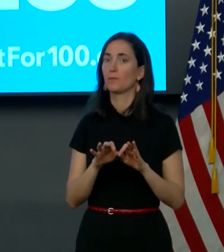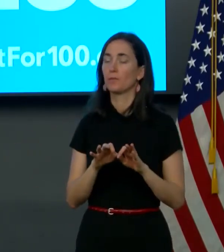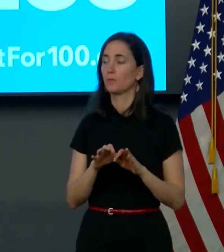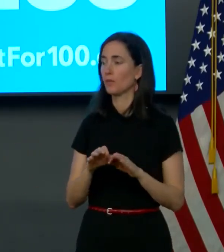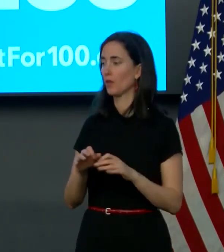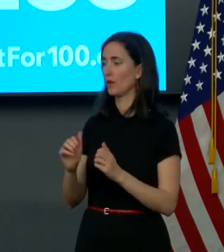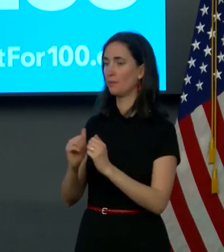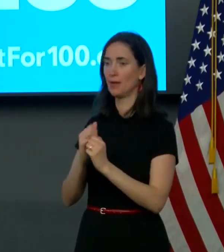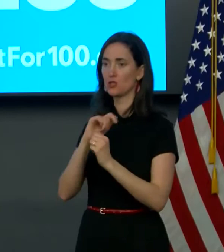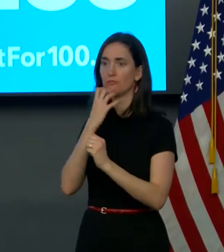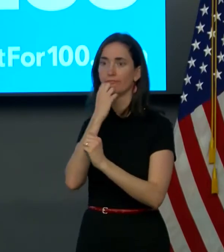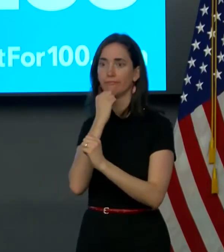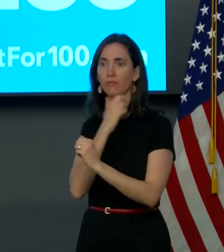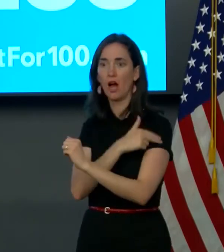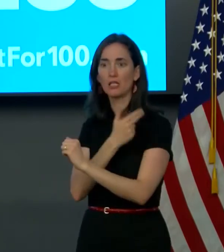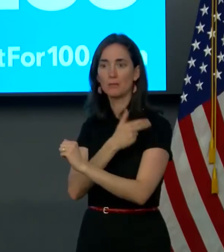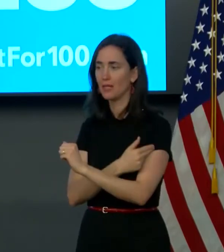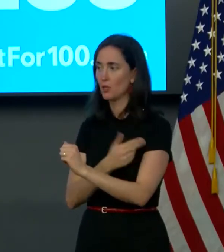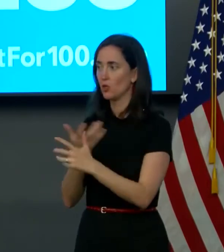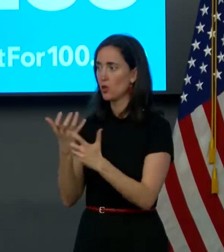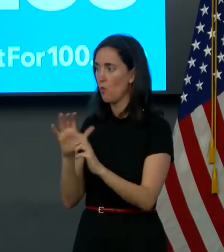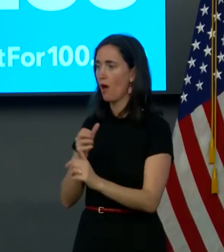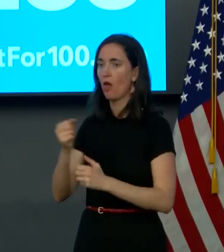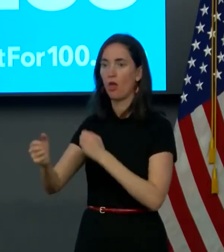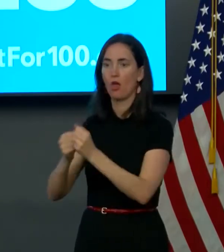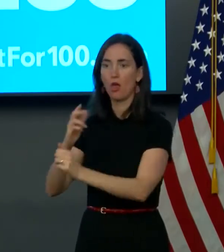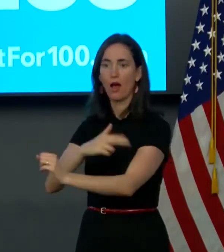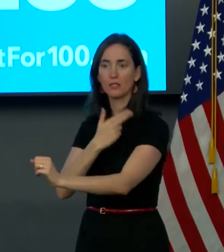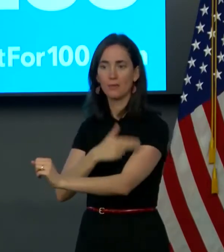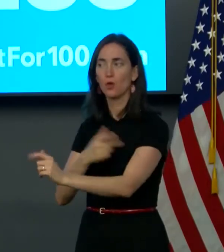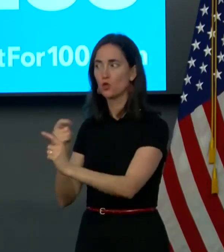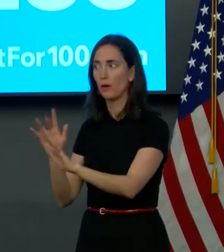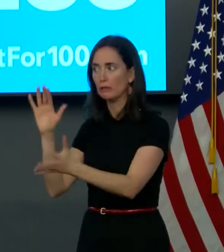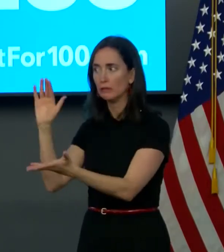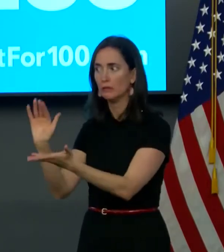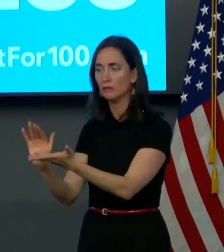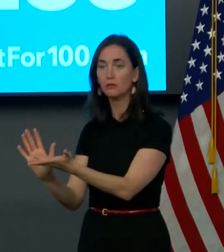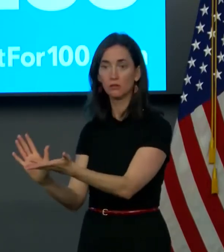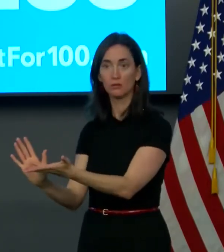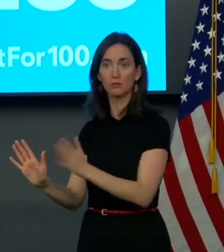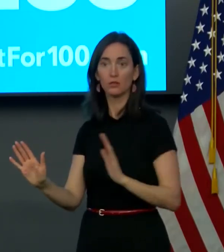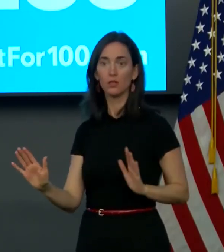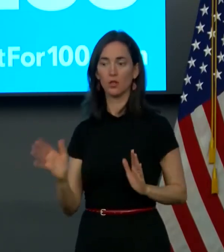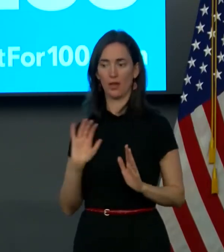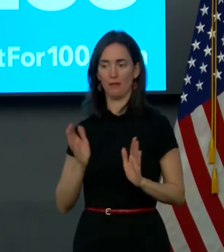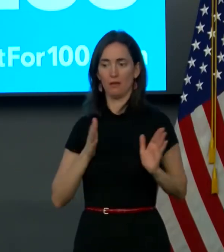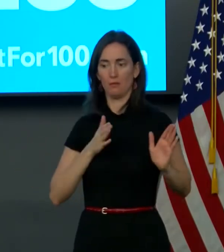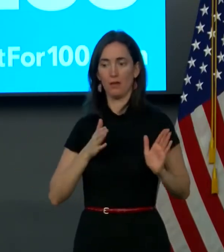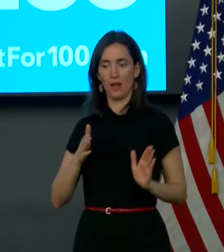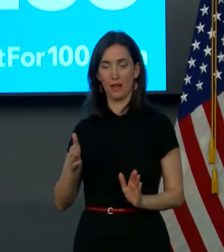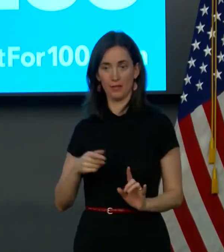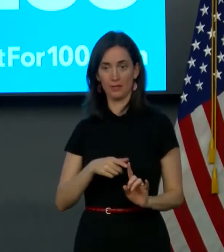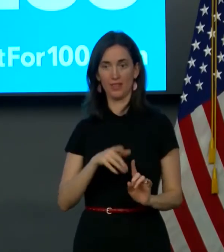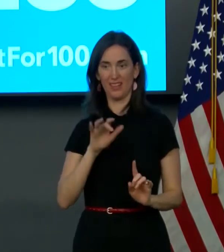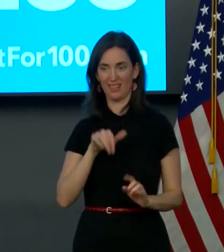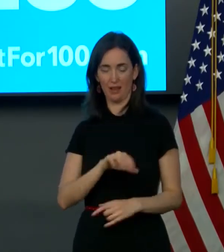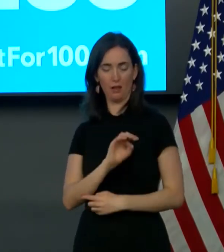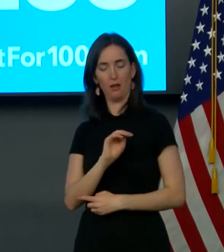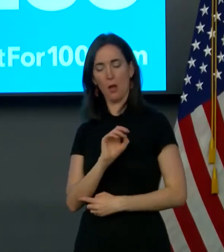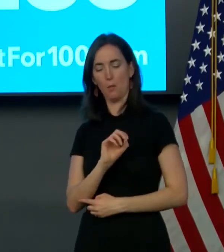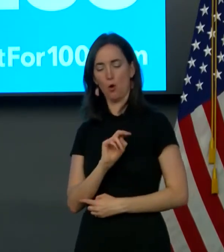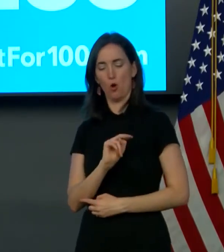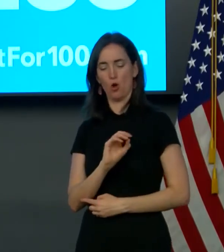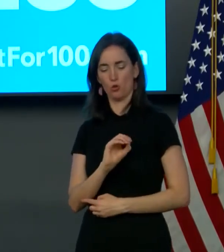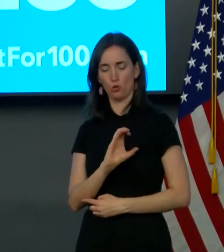preserve hospital capacity by keeping people out of the hospital is to the maximum extent that we can. And that's